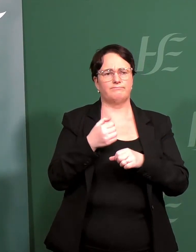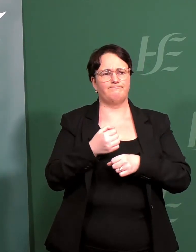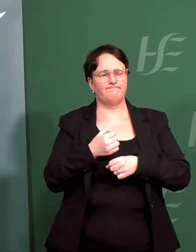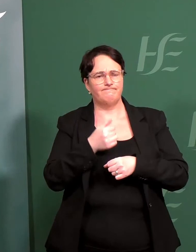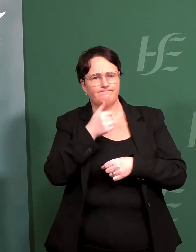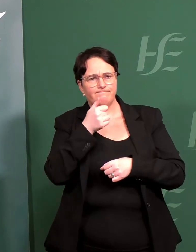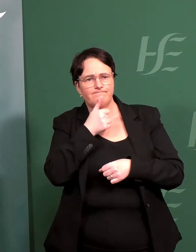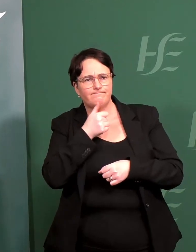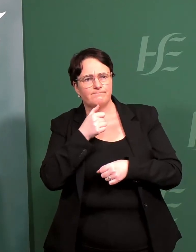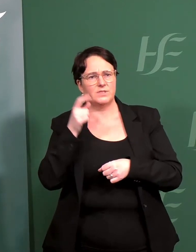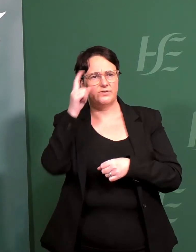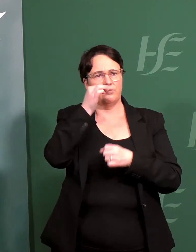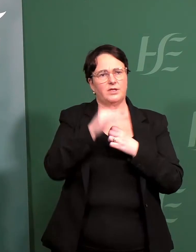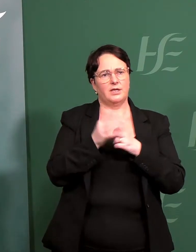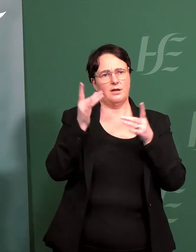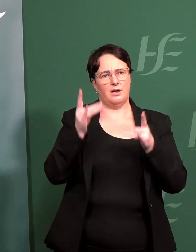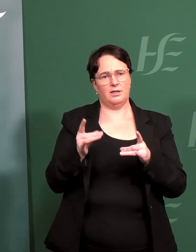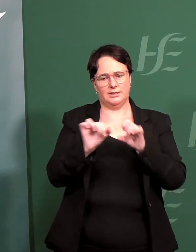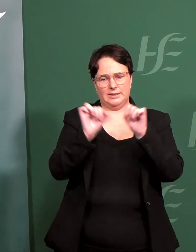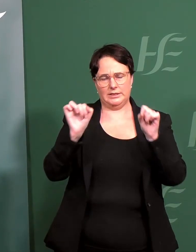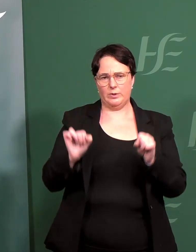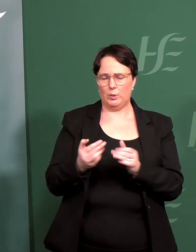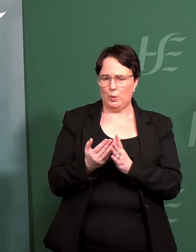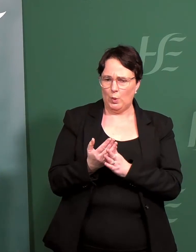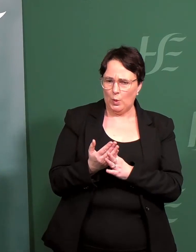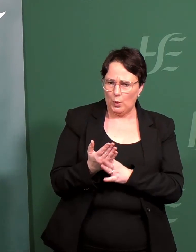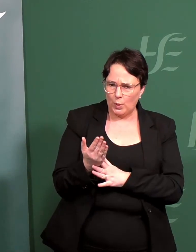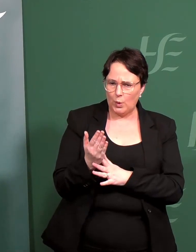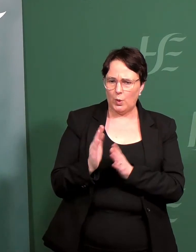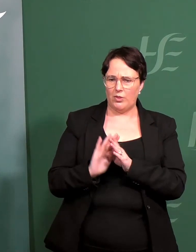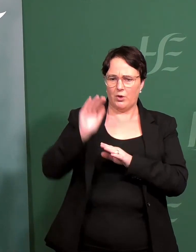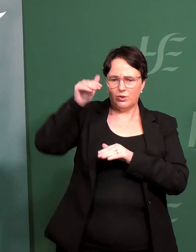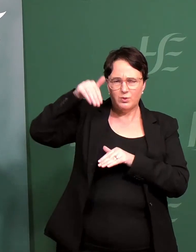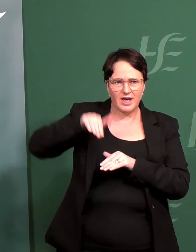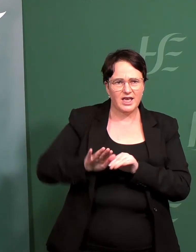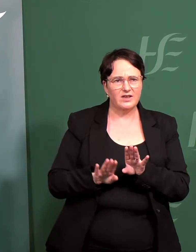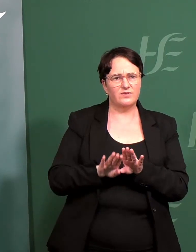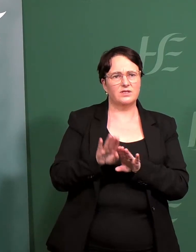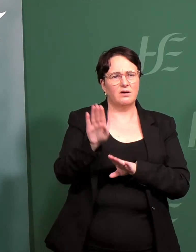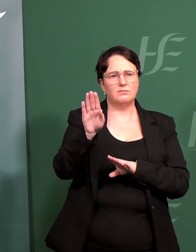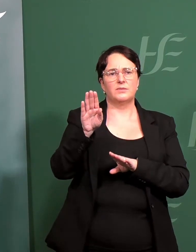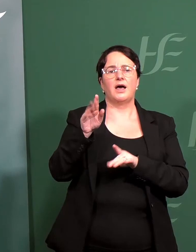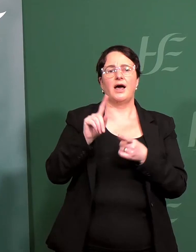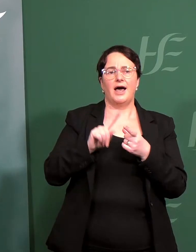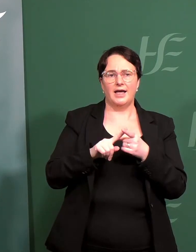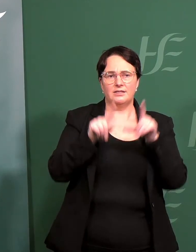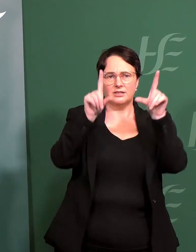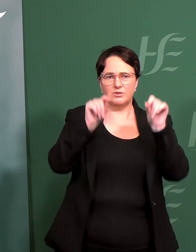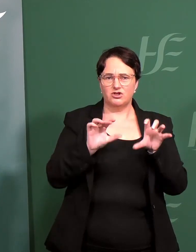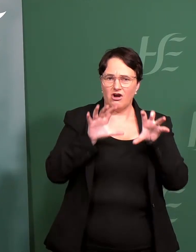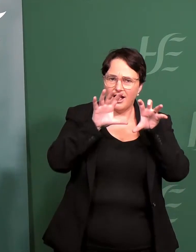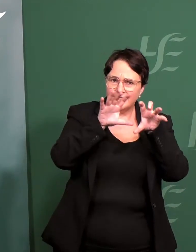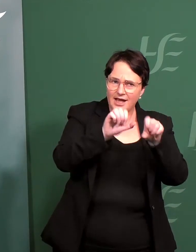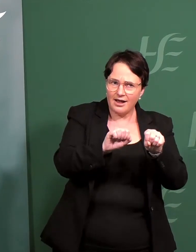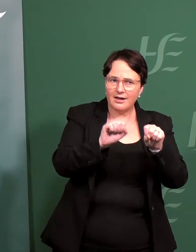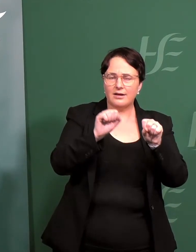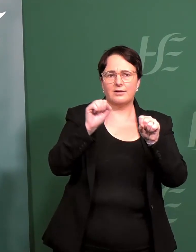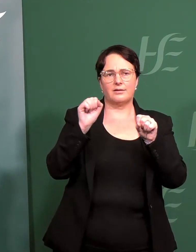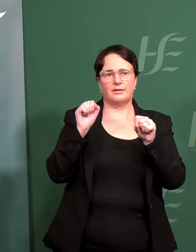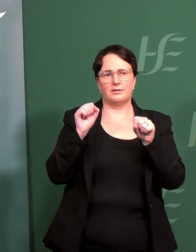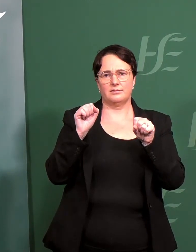period. Nobody could go through all of those waves, all of those impacts and a cyber attack and not acknowledge that it